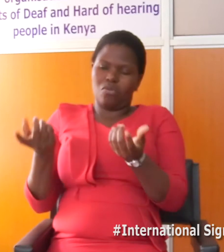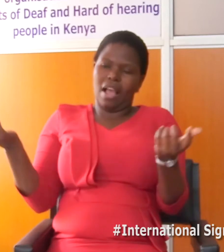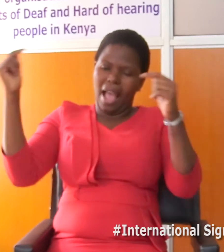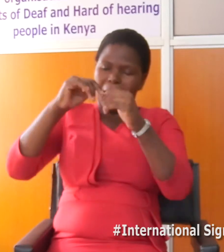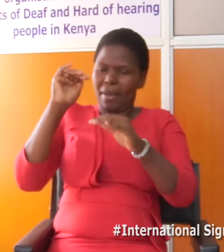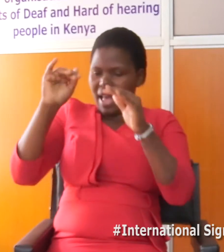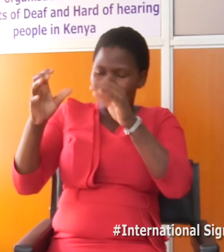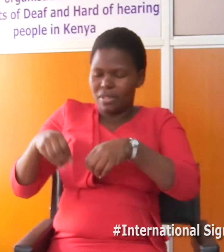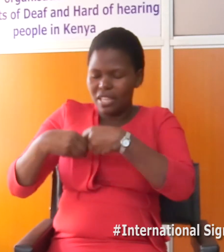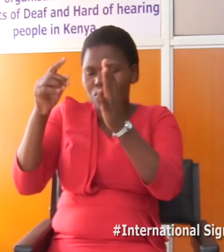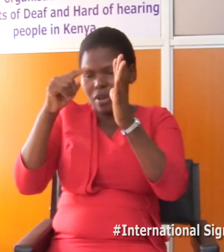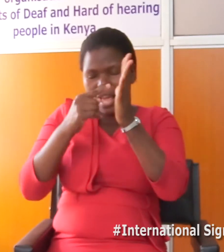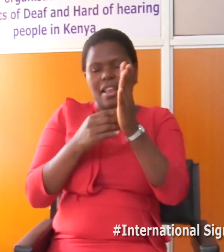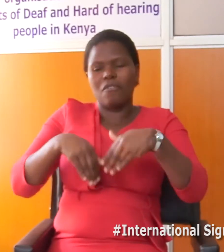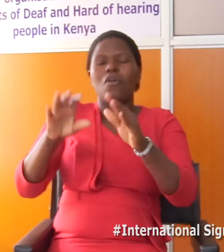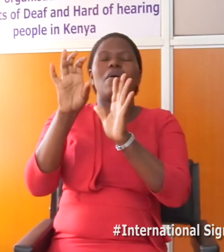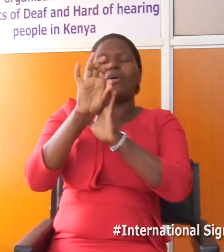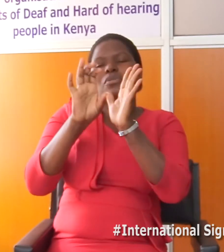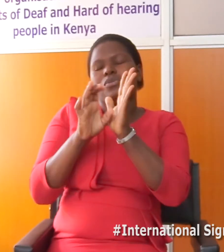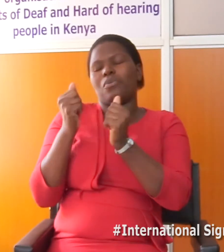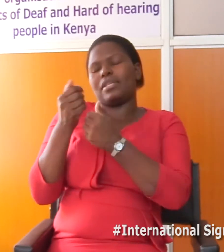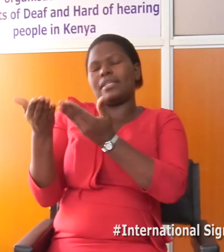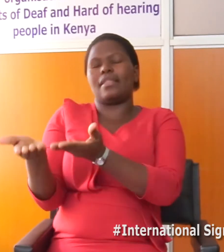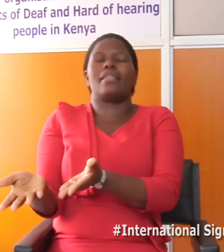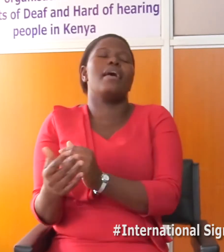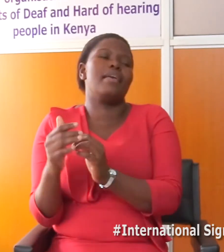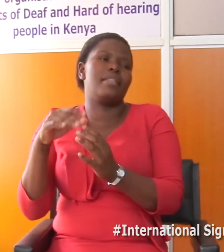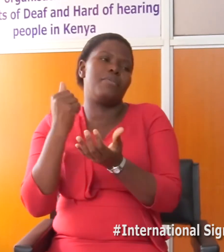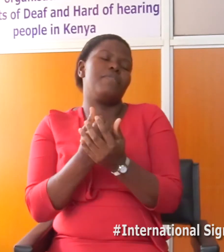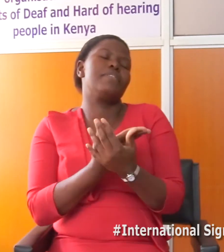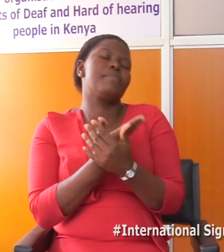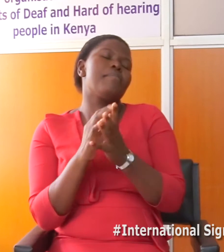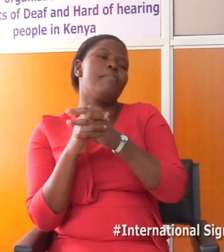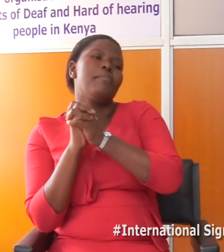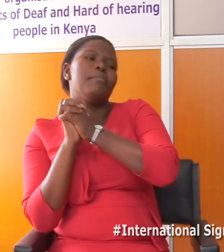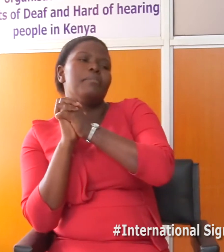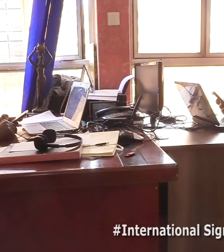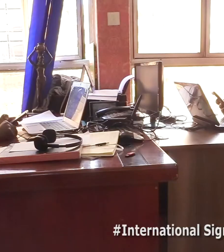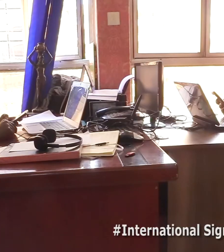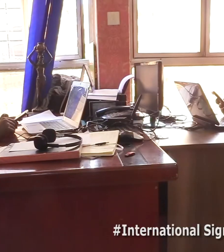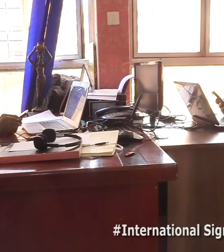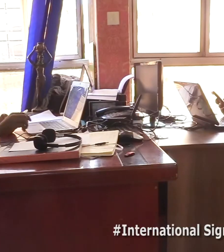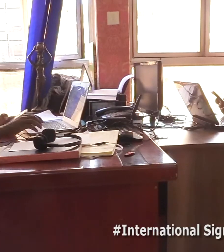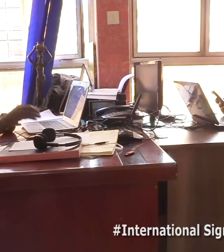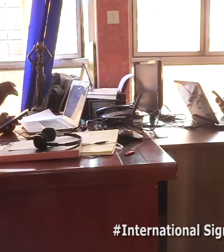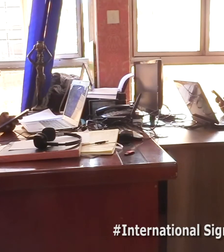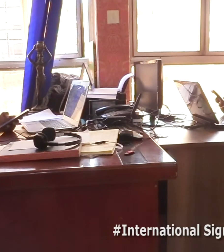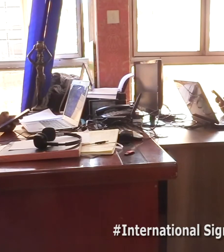that they paid, and also they join us and we cooperate together in the office. But why was it important for the